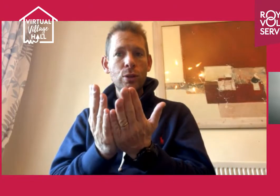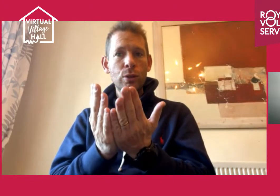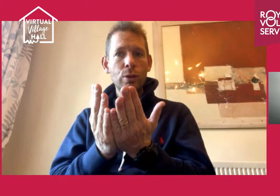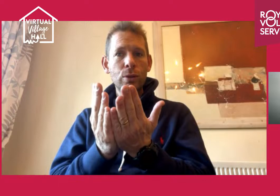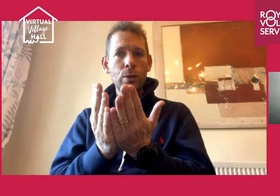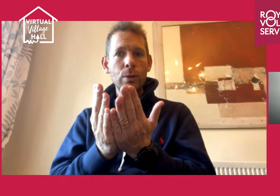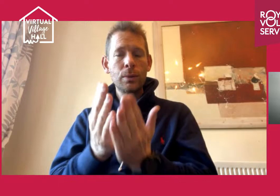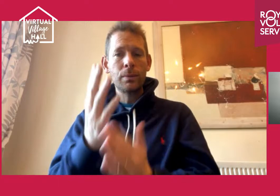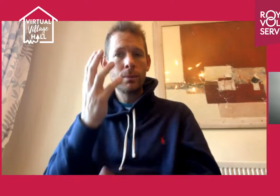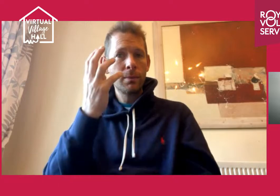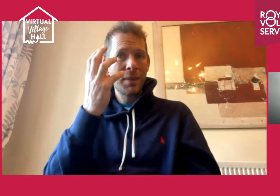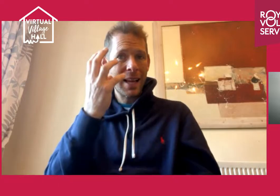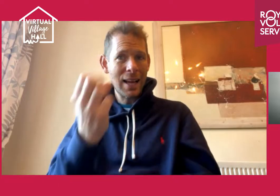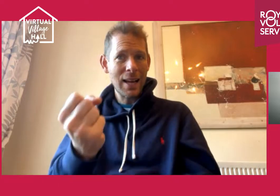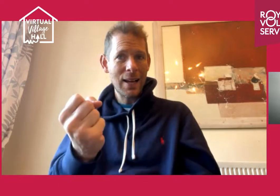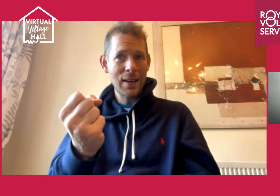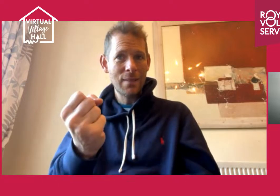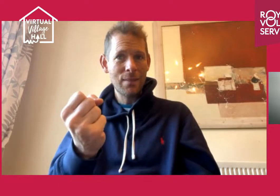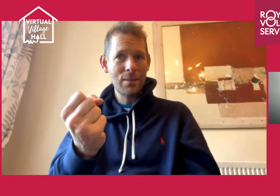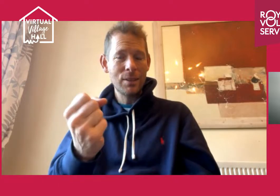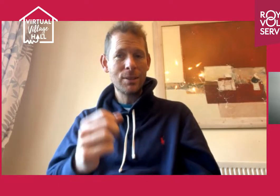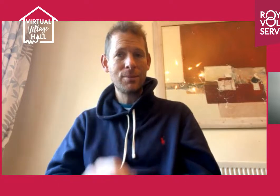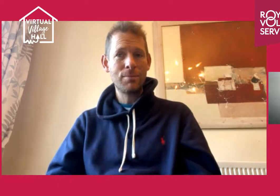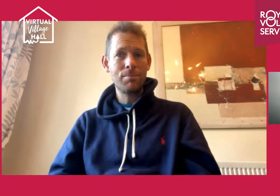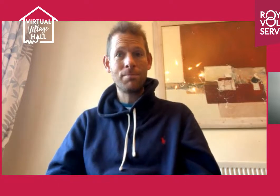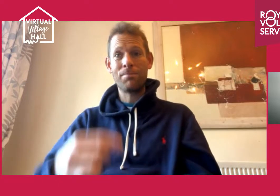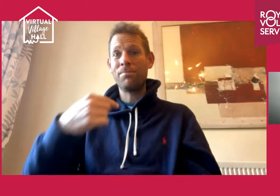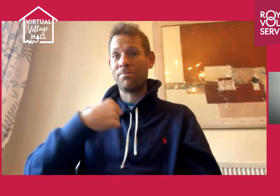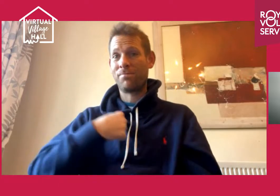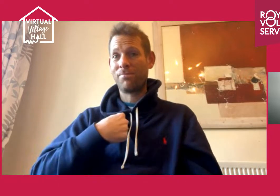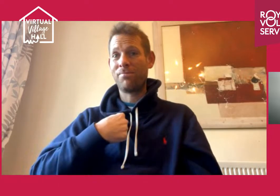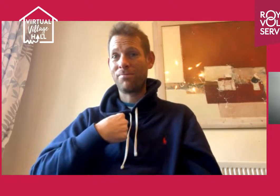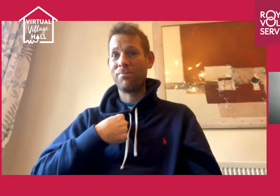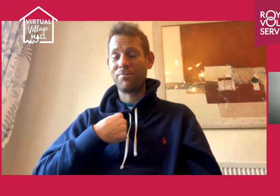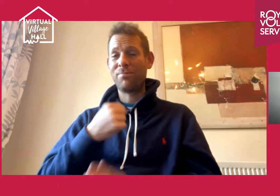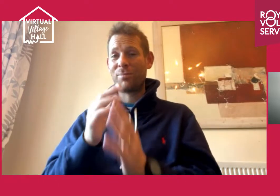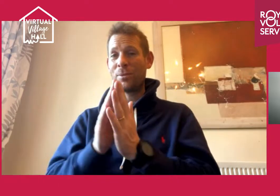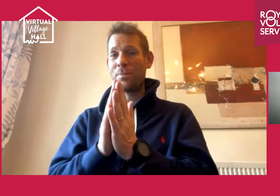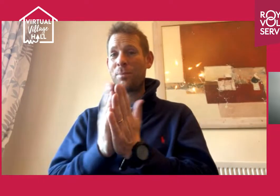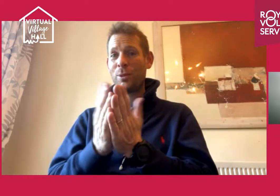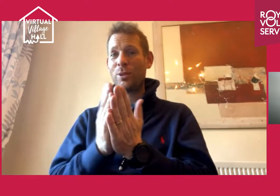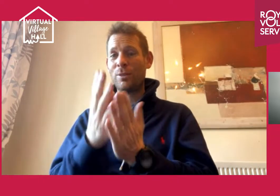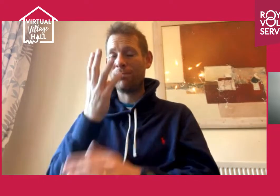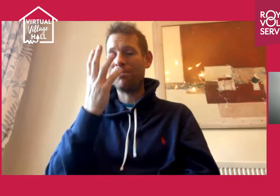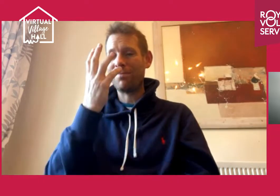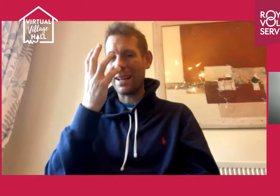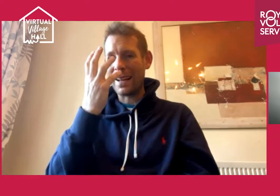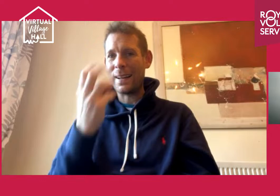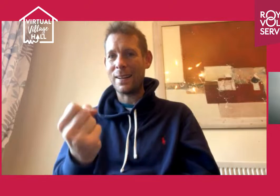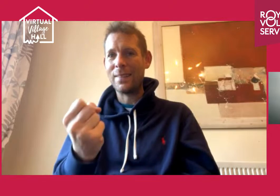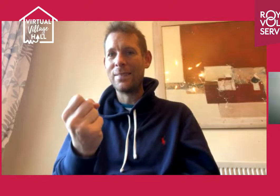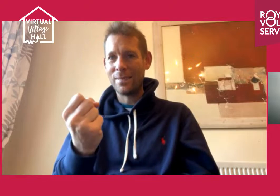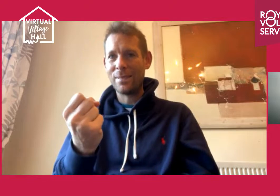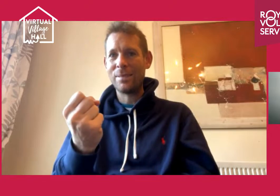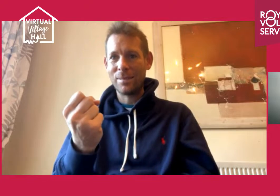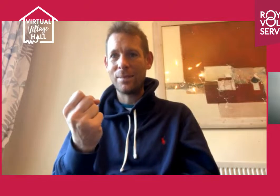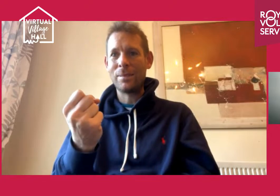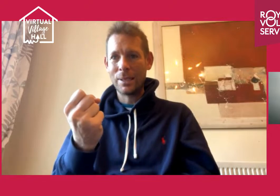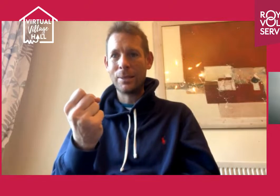book, have. That's the question. And the answer is I, book, and